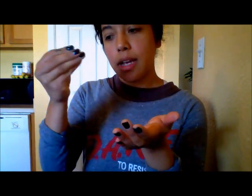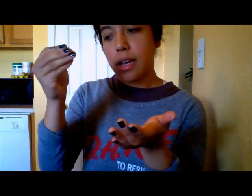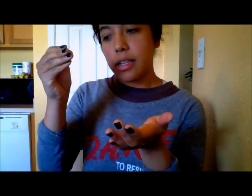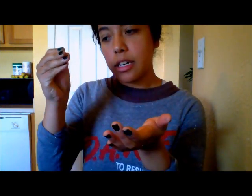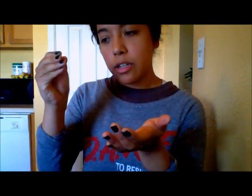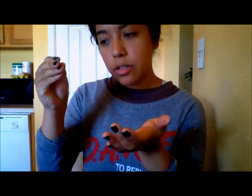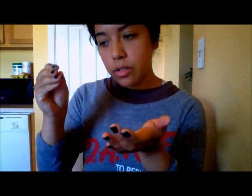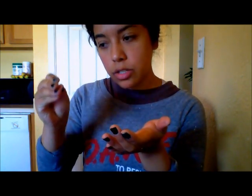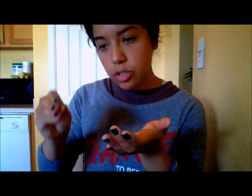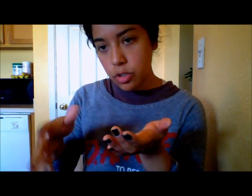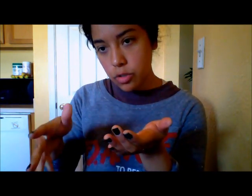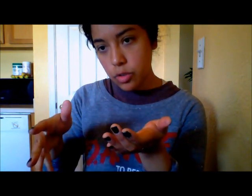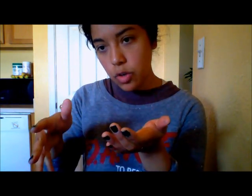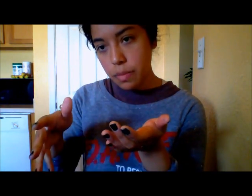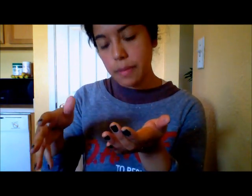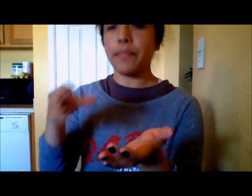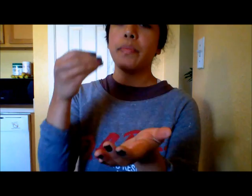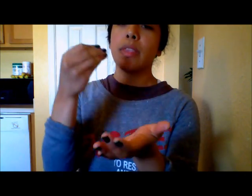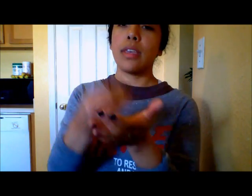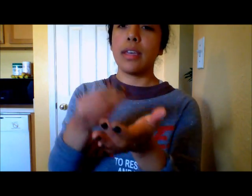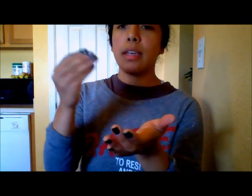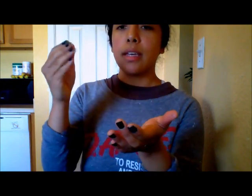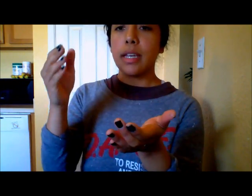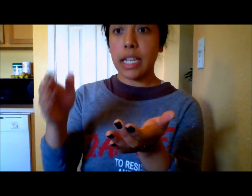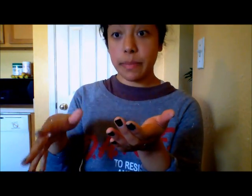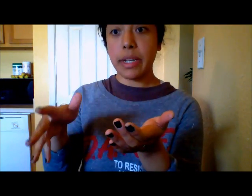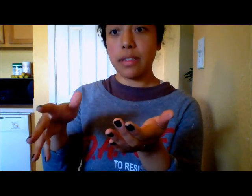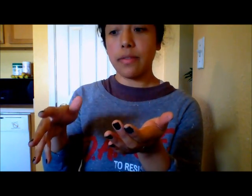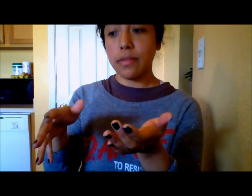and then drop it. Expensive.